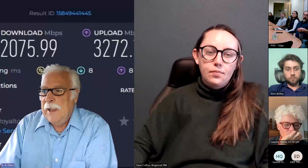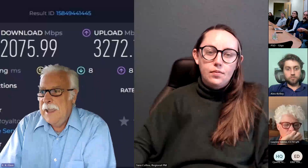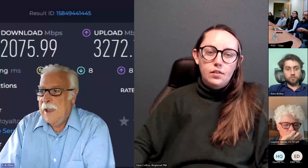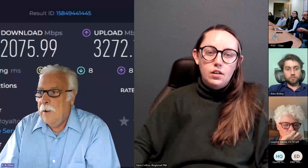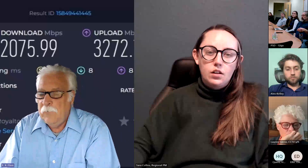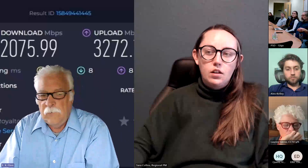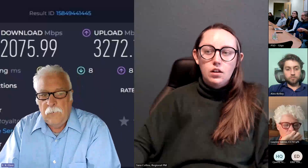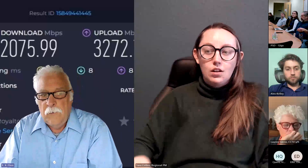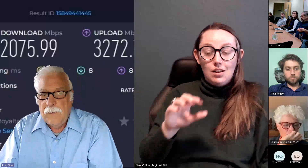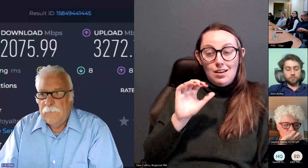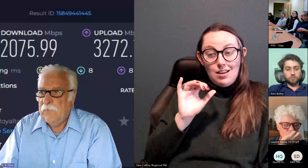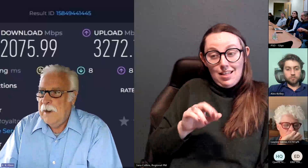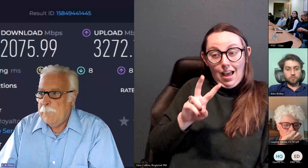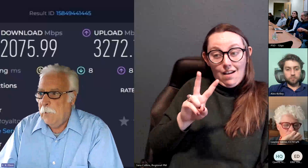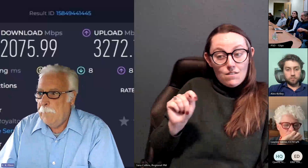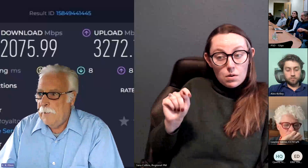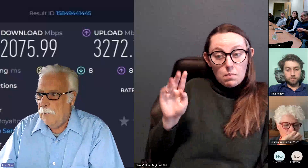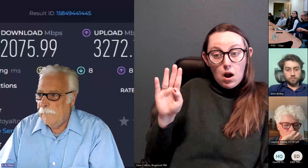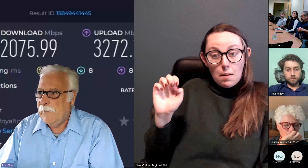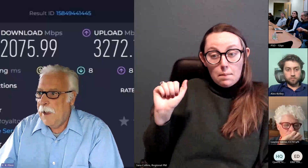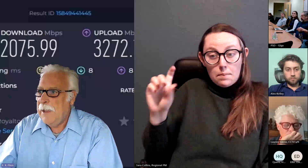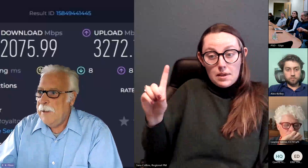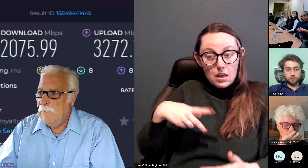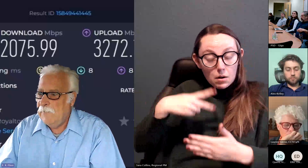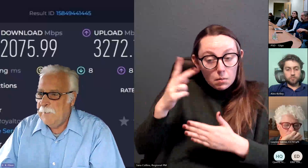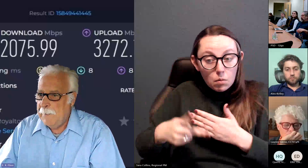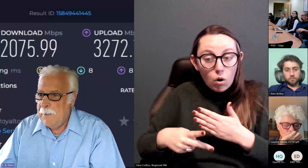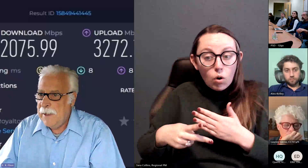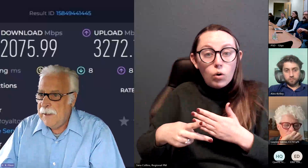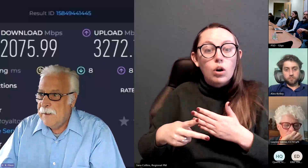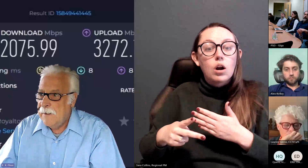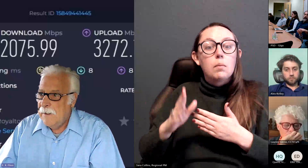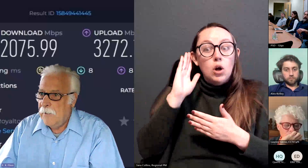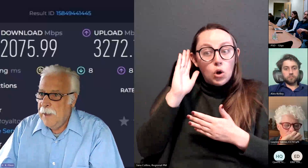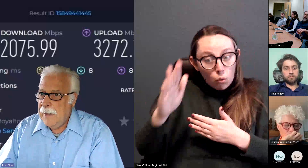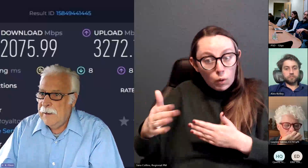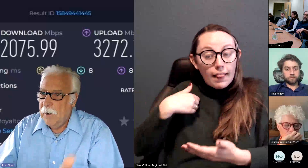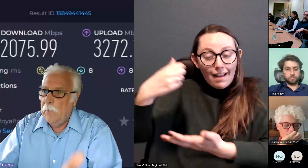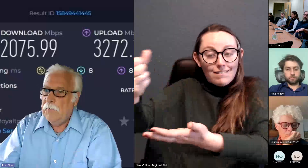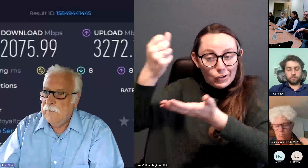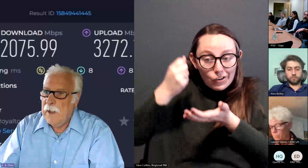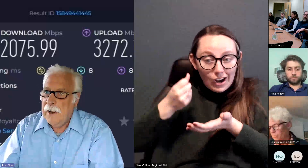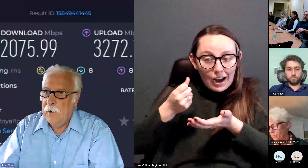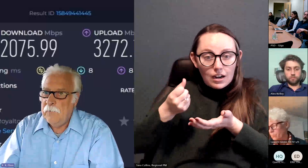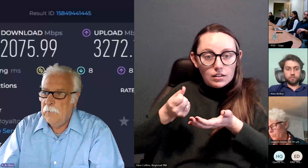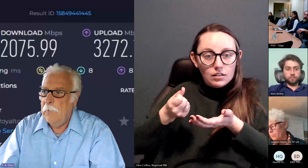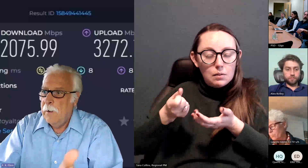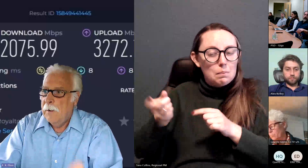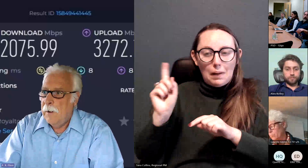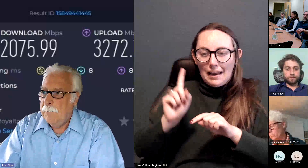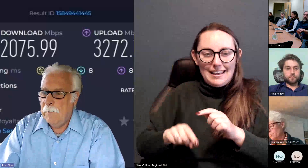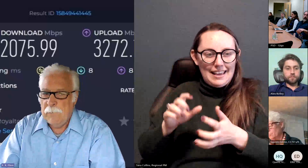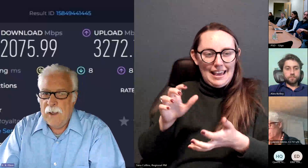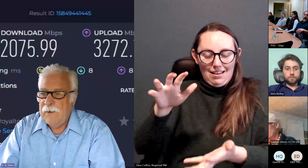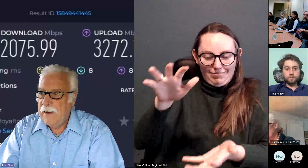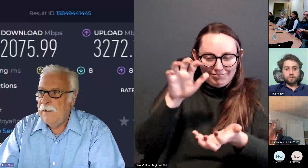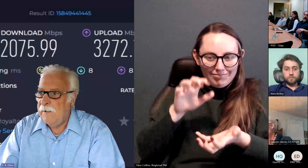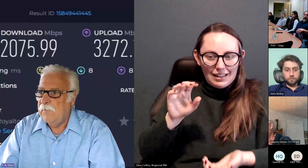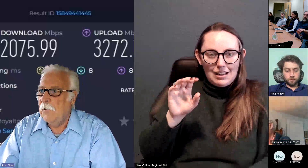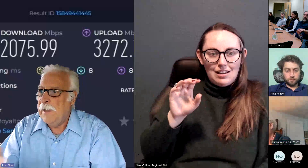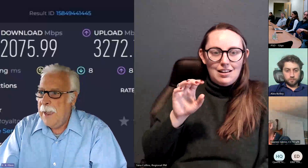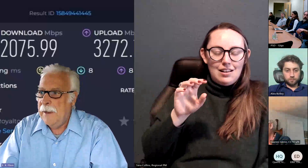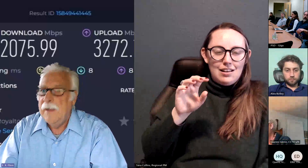grant money, it can't go to the state broadband office, i.e. VCBB. Okay, it's got to go to